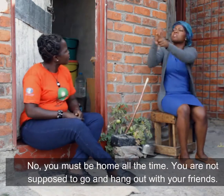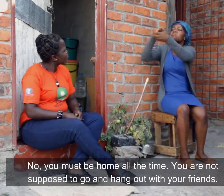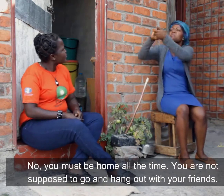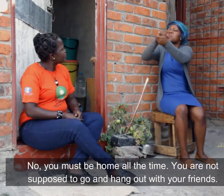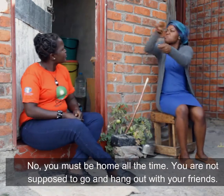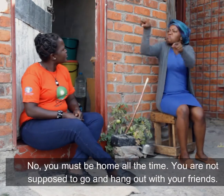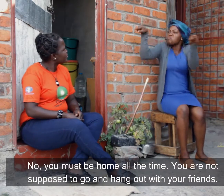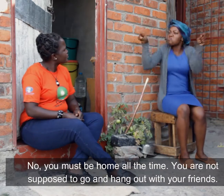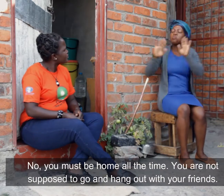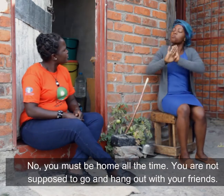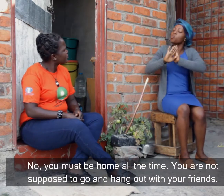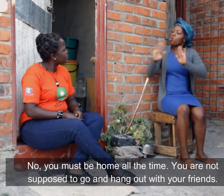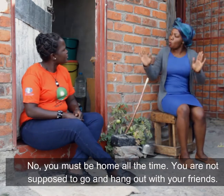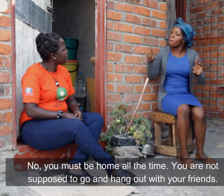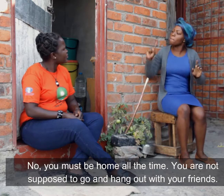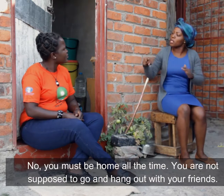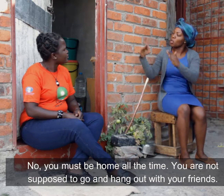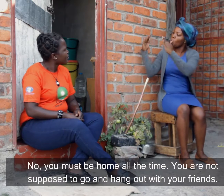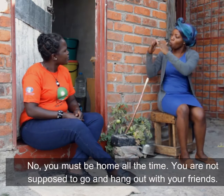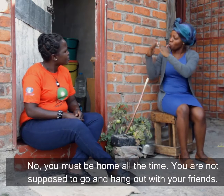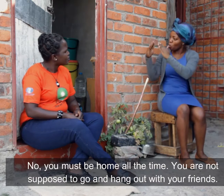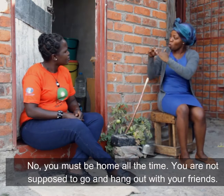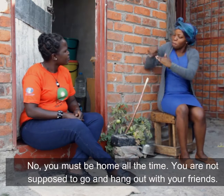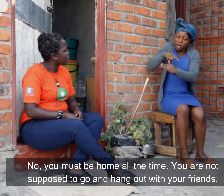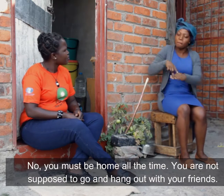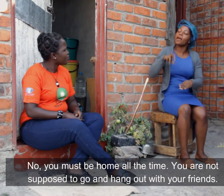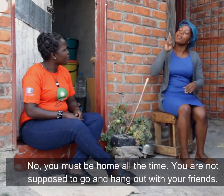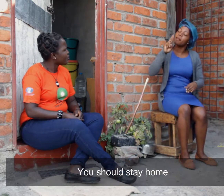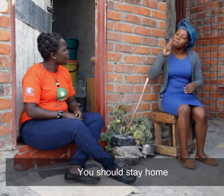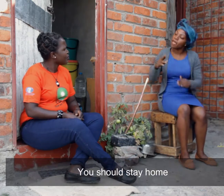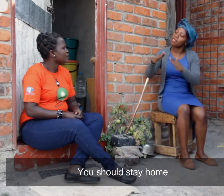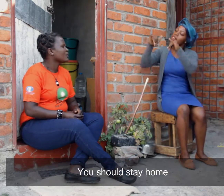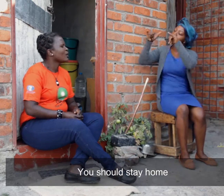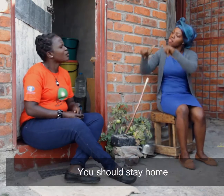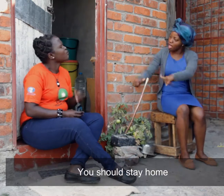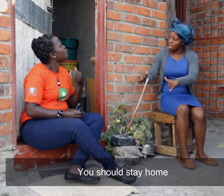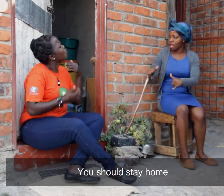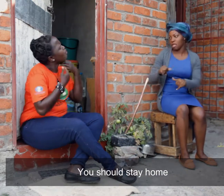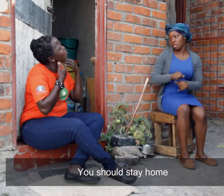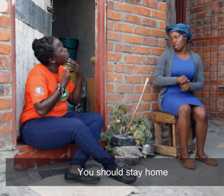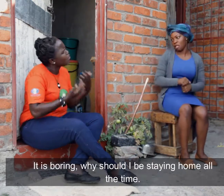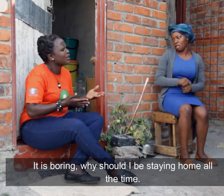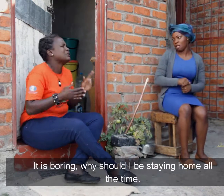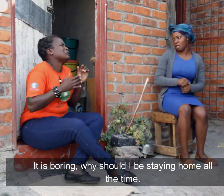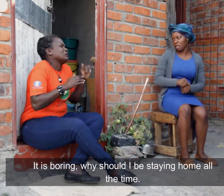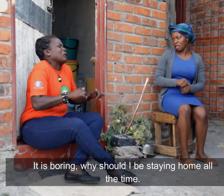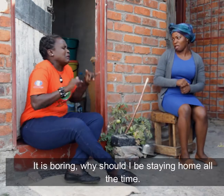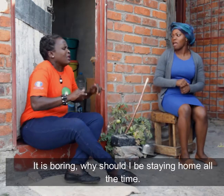You should stay home. Mama, it's